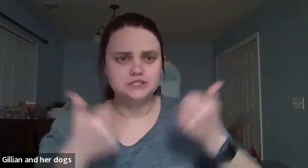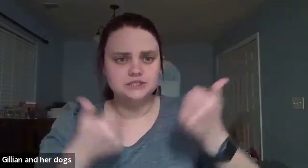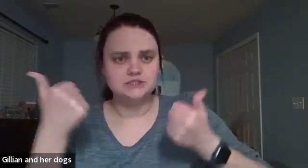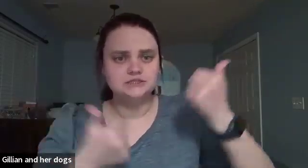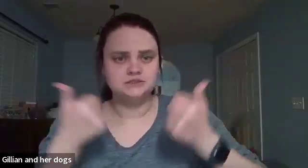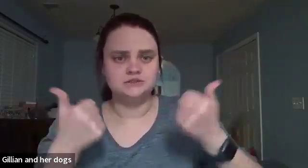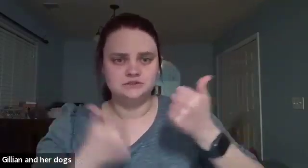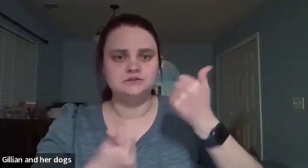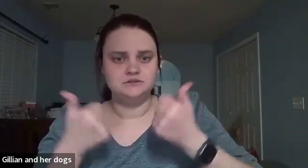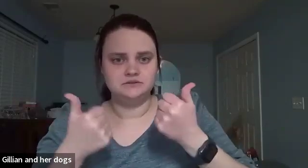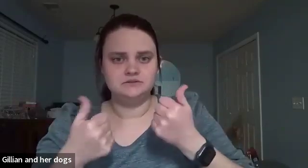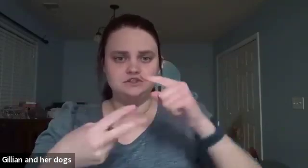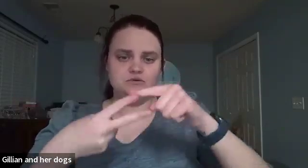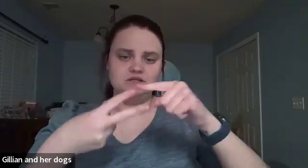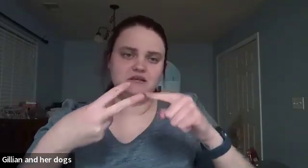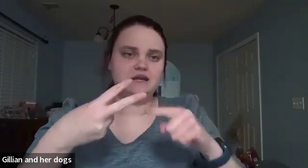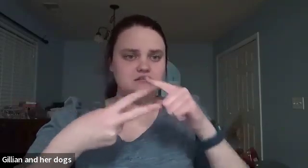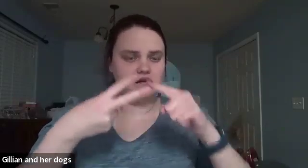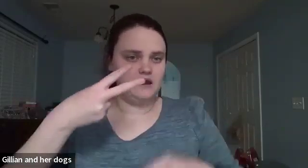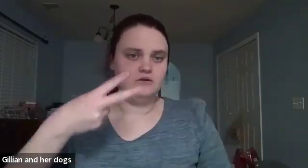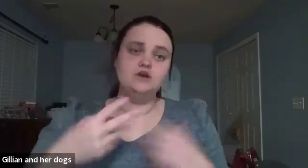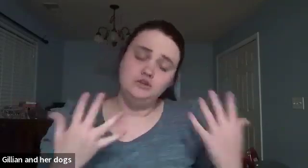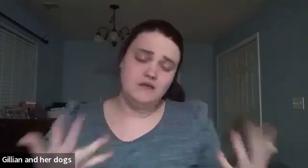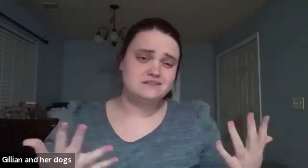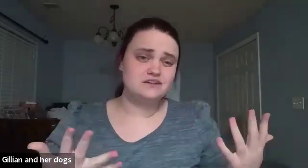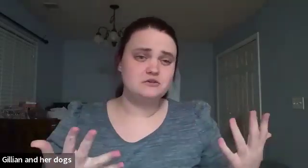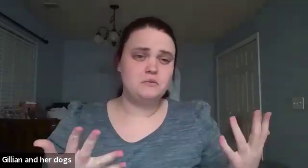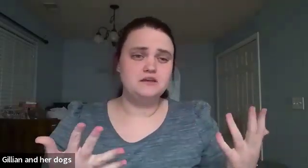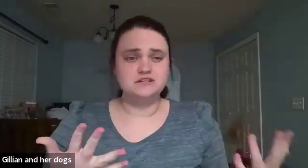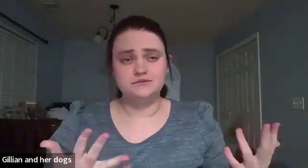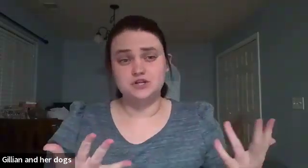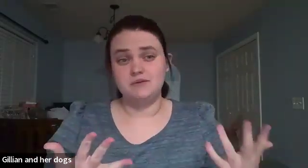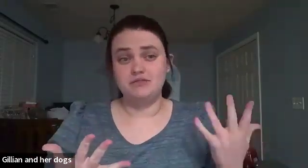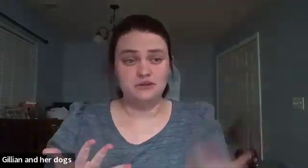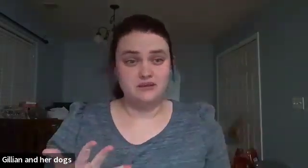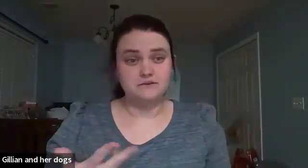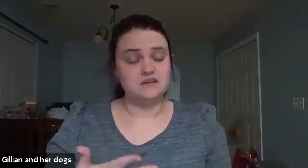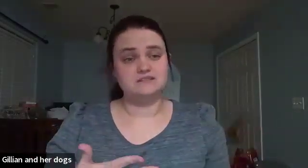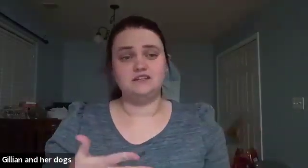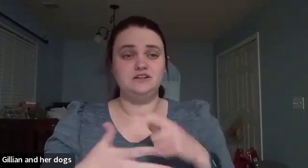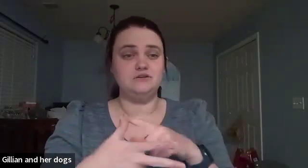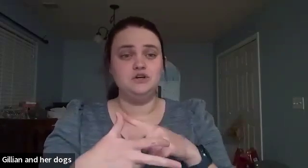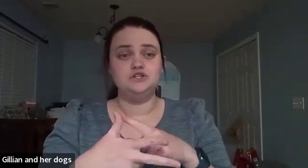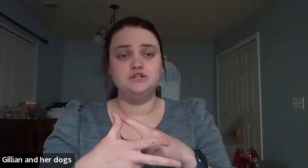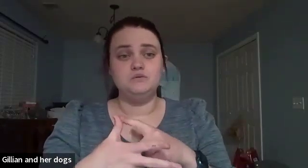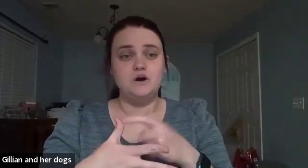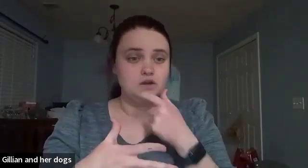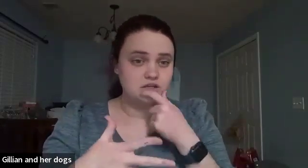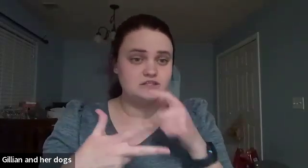which. So you would kind of dot it out. That is also a way you can do if you're talking about 3 different things. Like, do you want cookies?